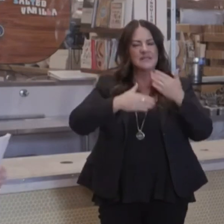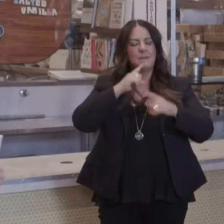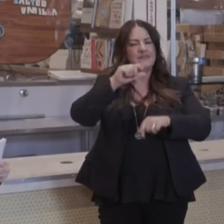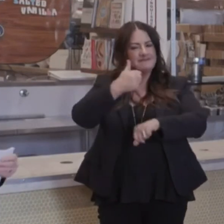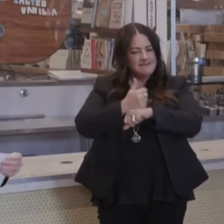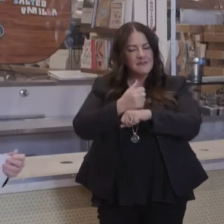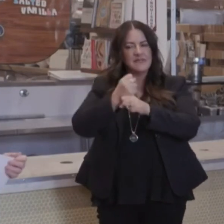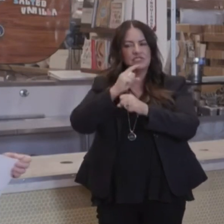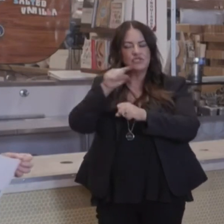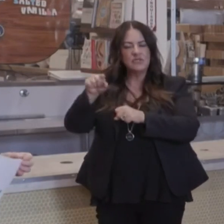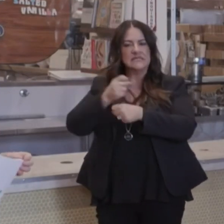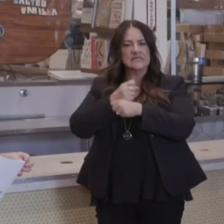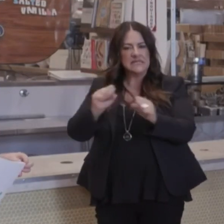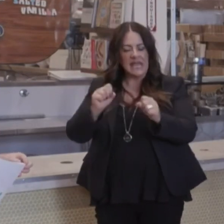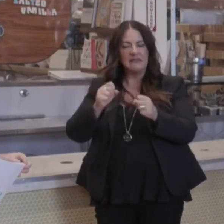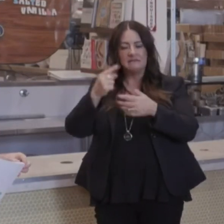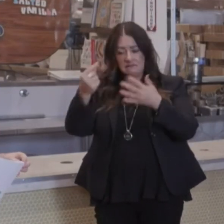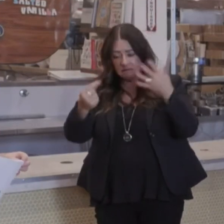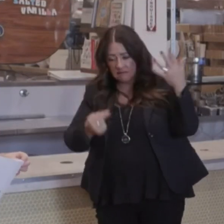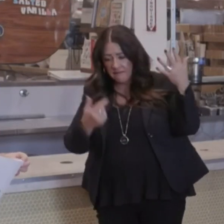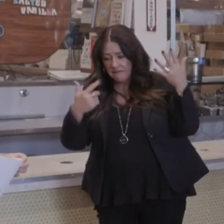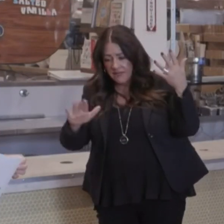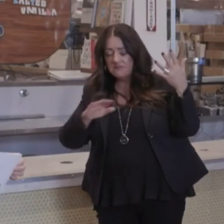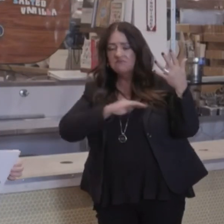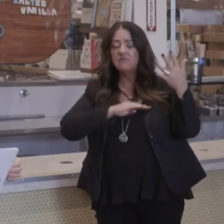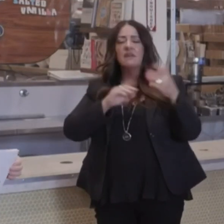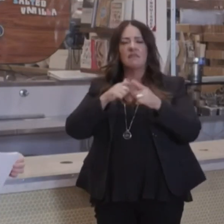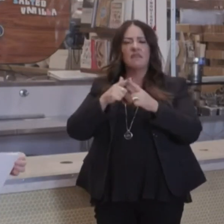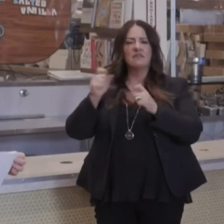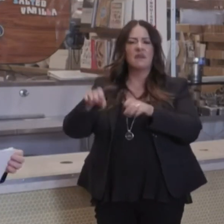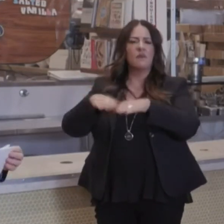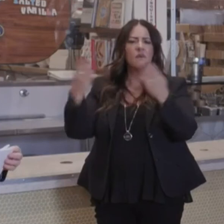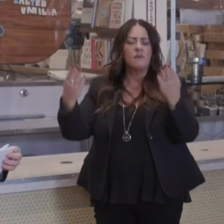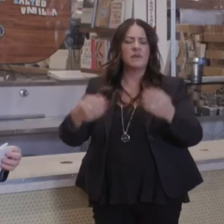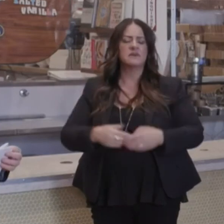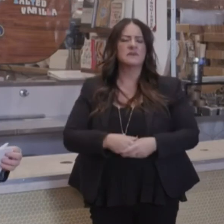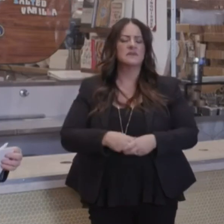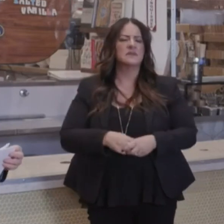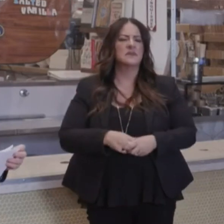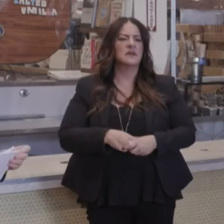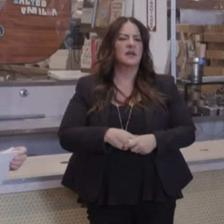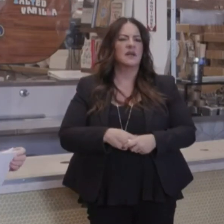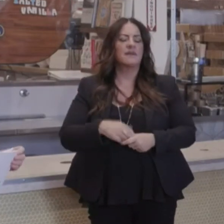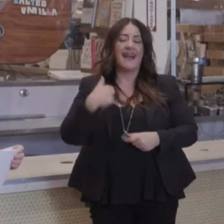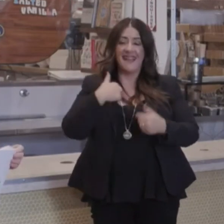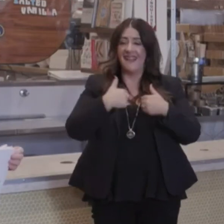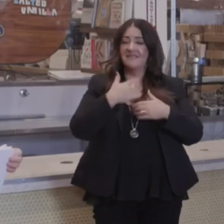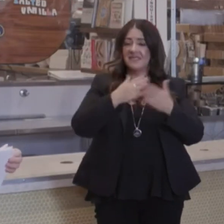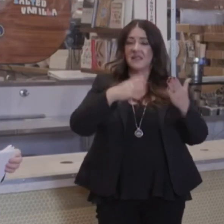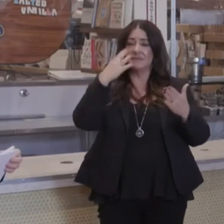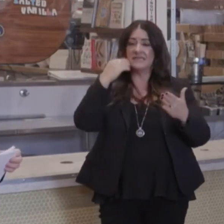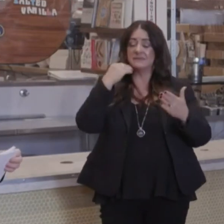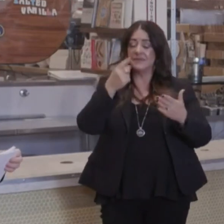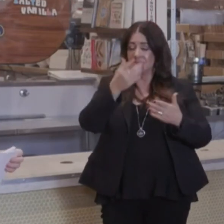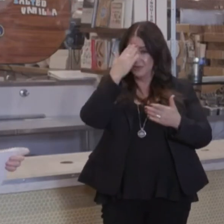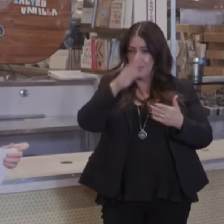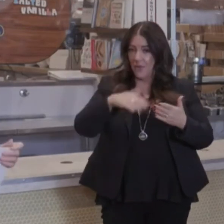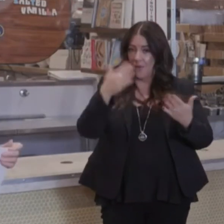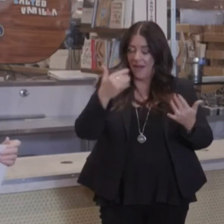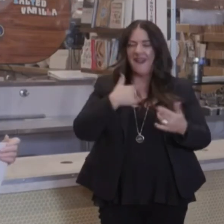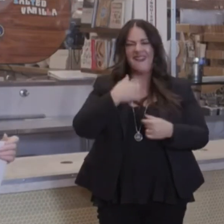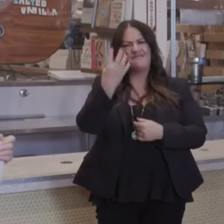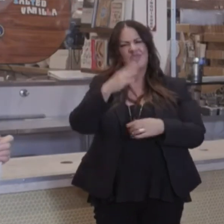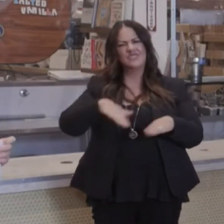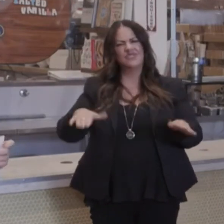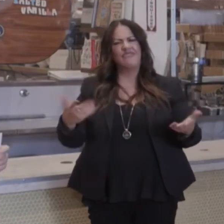through the details with the legislature and getting our kids safely back in school. But I want to note, I have a little bit of experience with this. My kids have